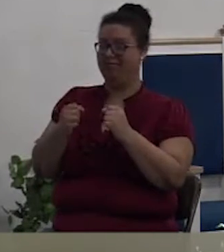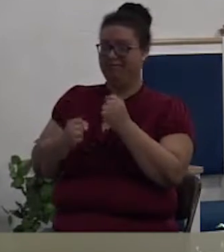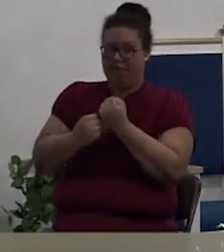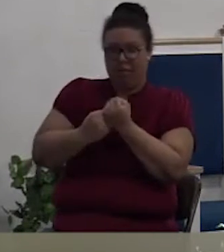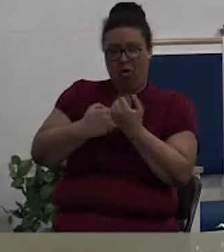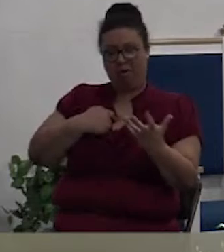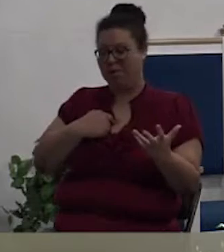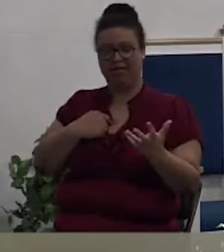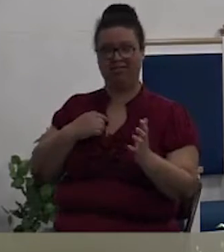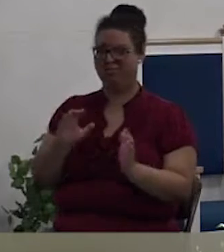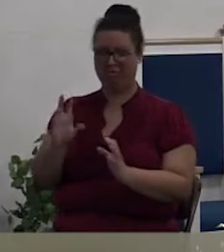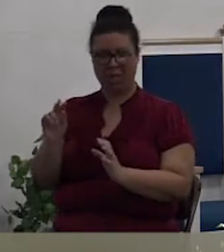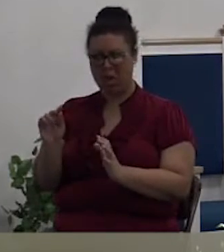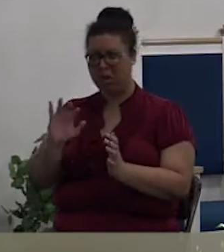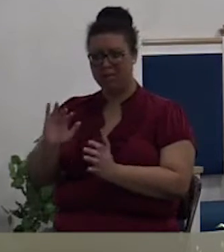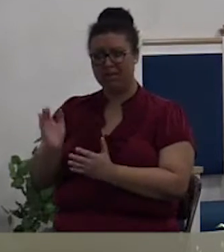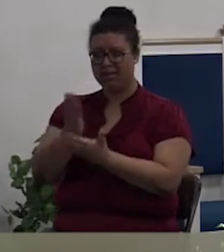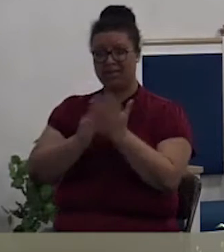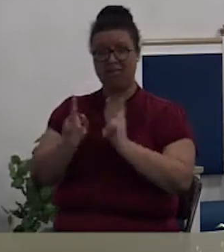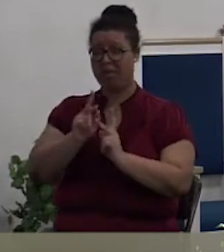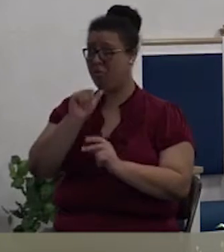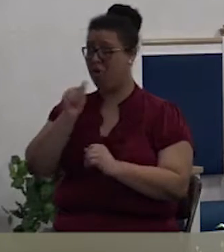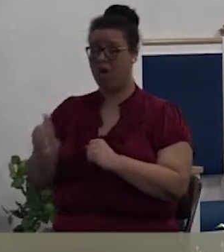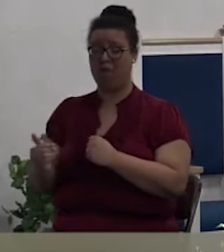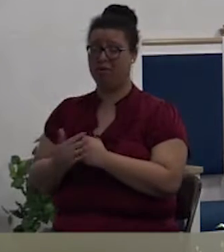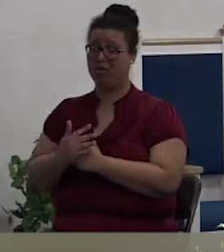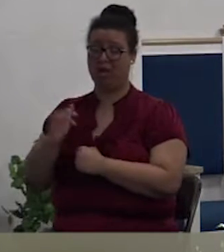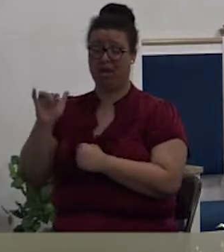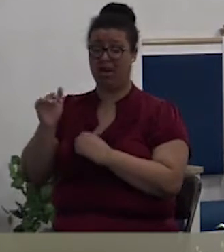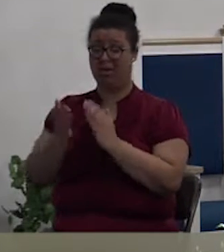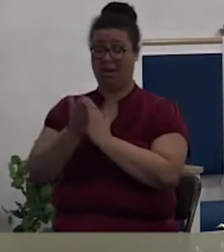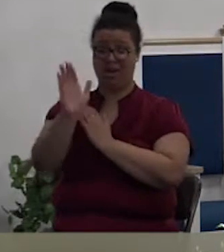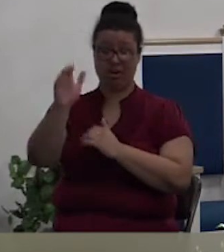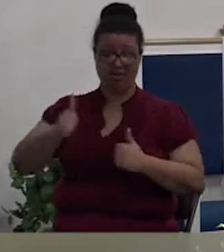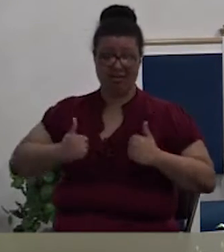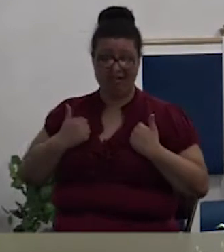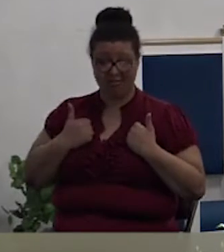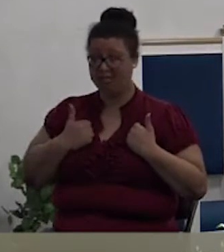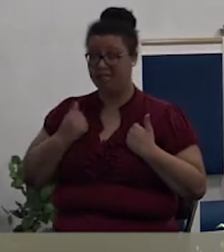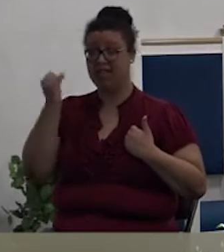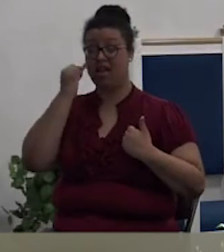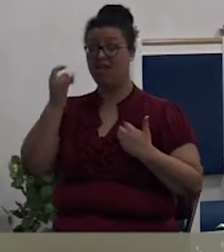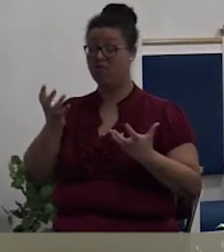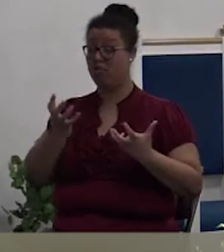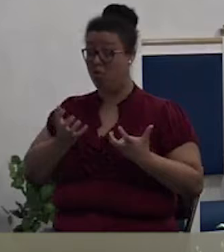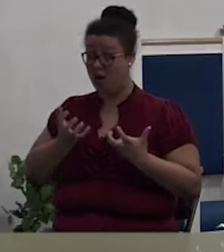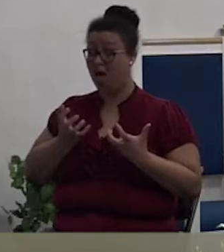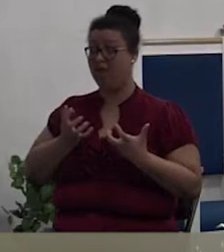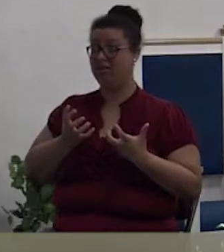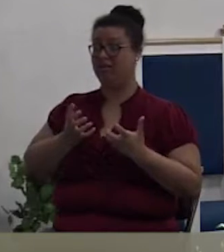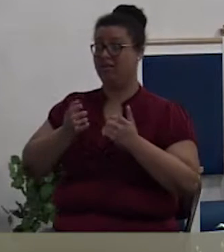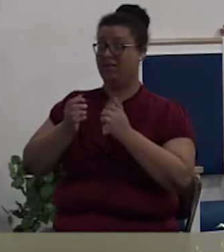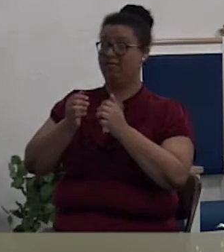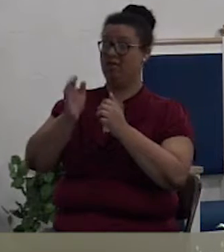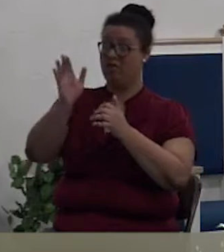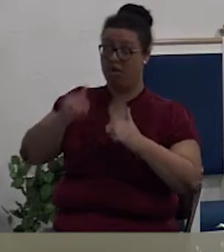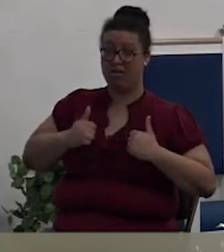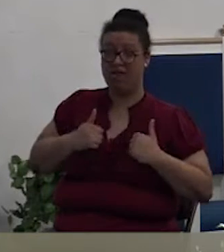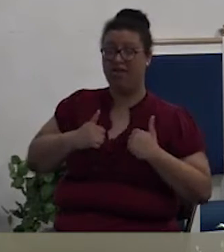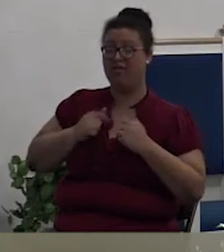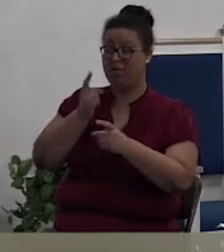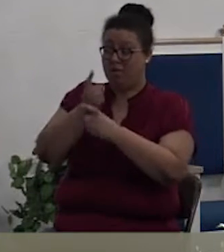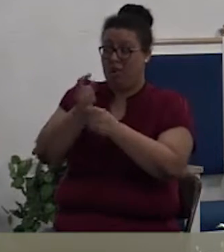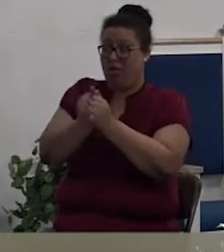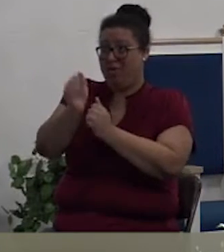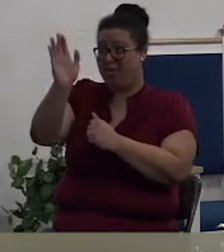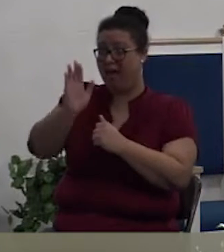some people who are not persuaded because of your life. But if you want to be right with God, we must be persuaded by those